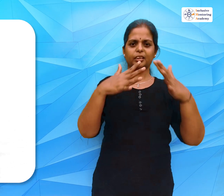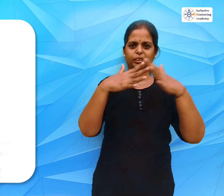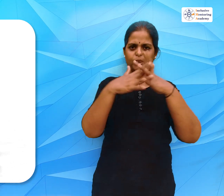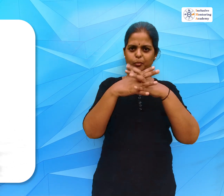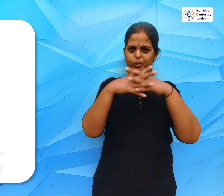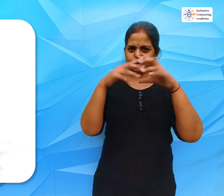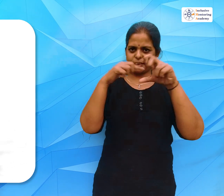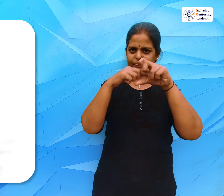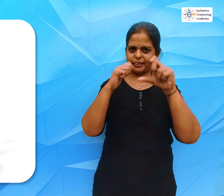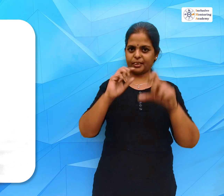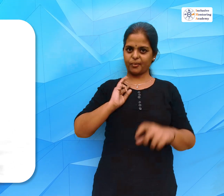We are.